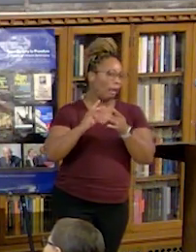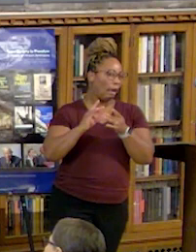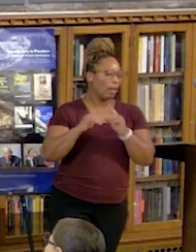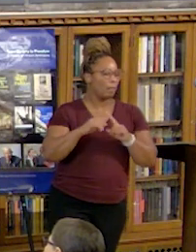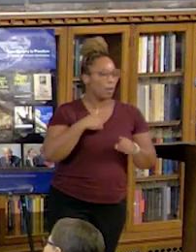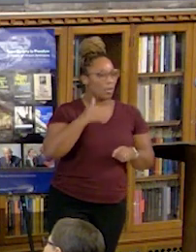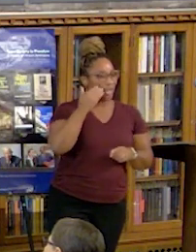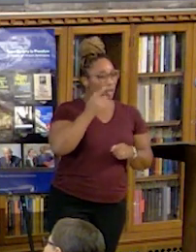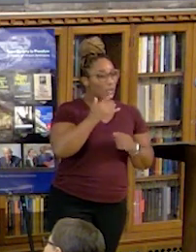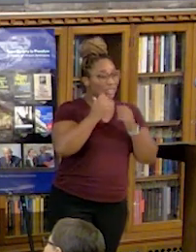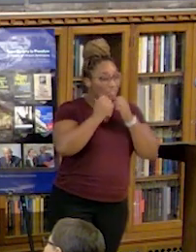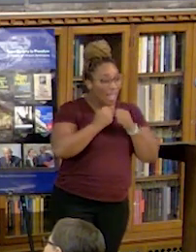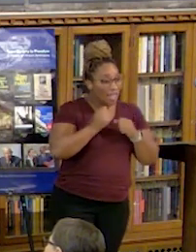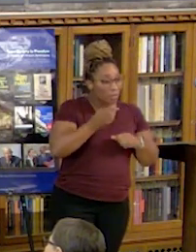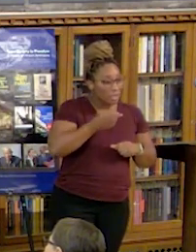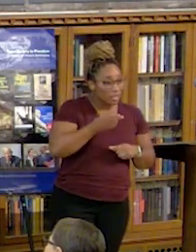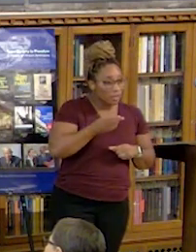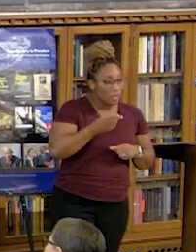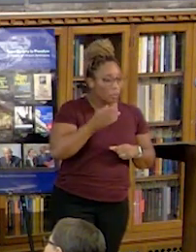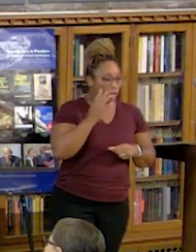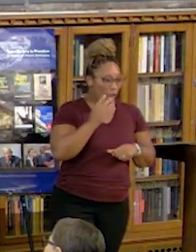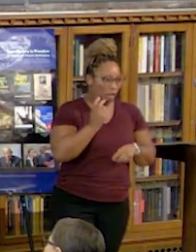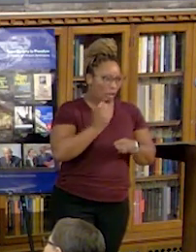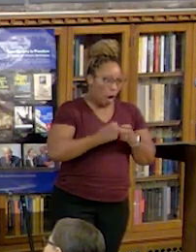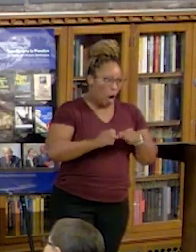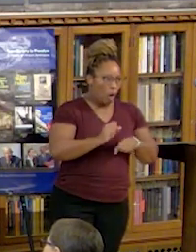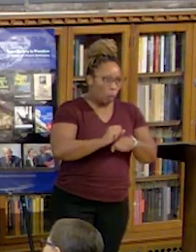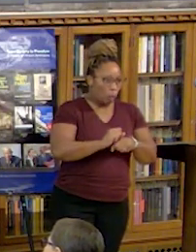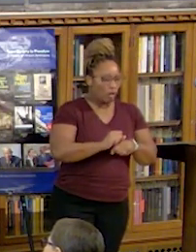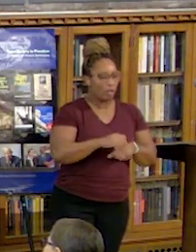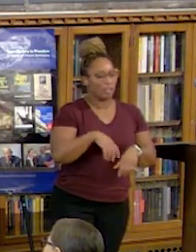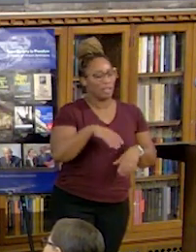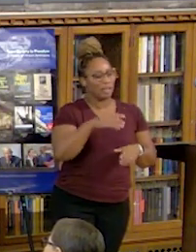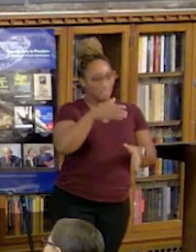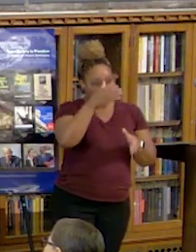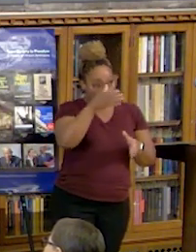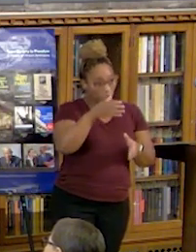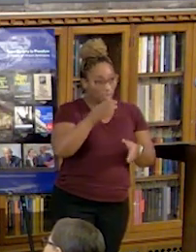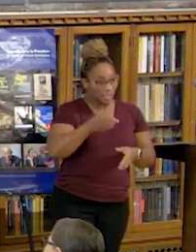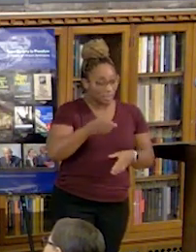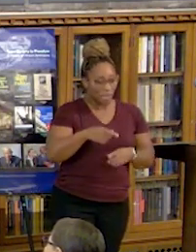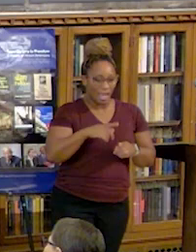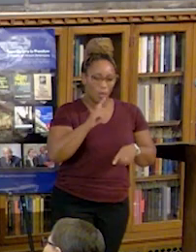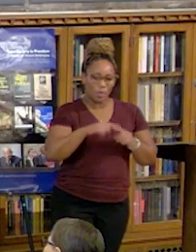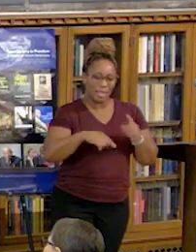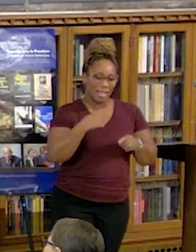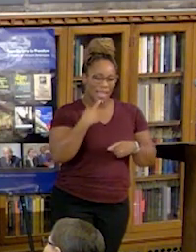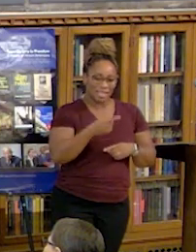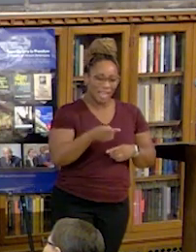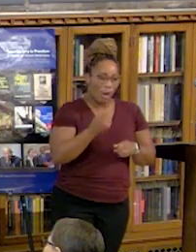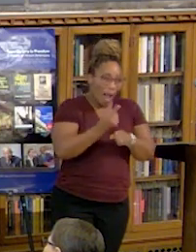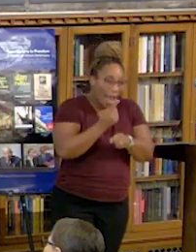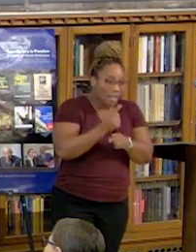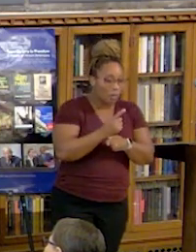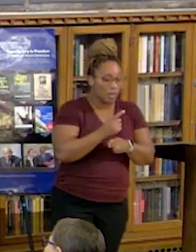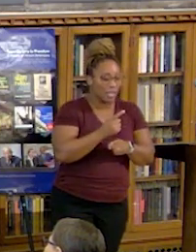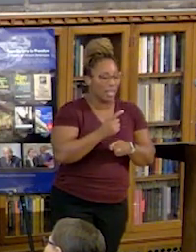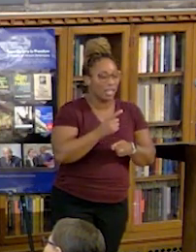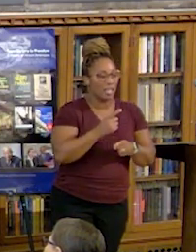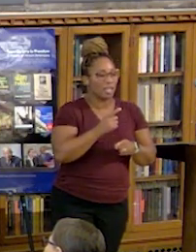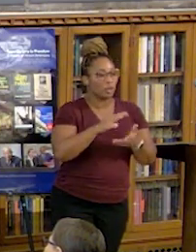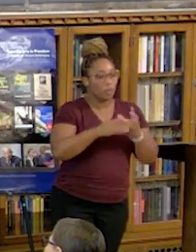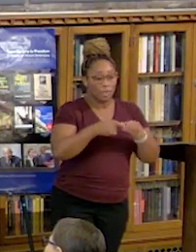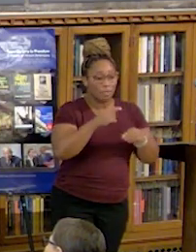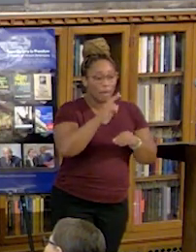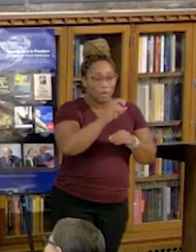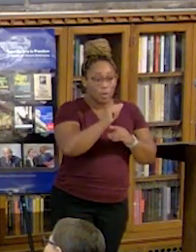know that this is valuable history we know that it's rigorous history we know that it's scholarly history and we know that we can't tell accurate accounts of US History without the